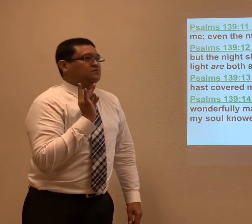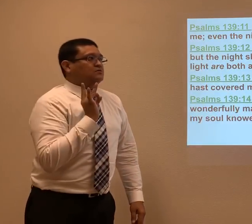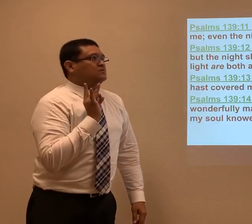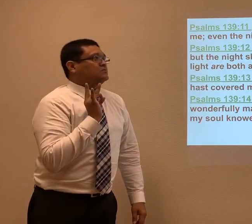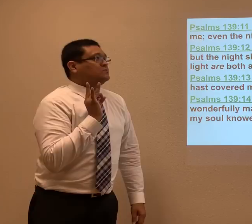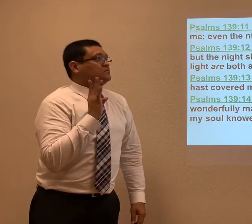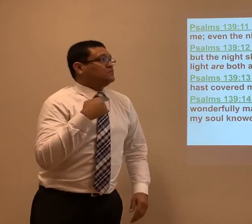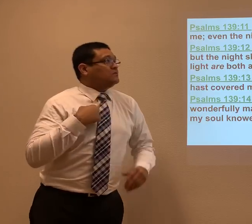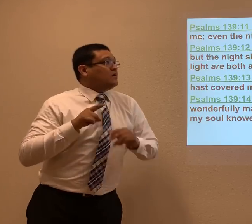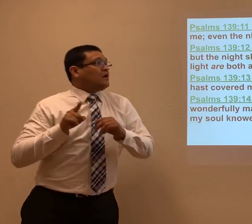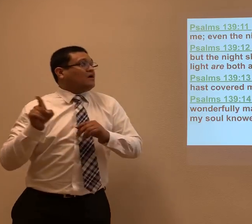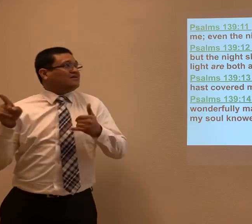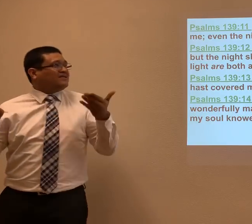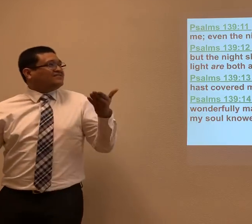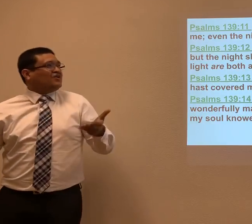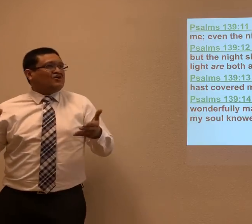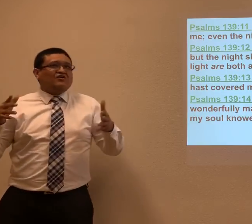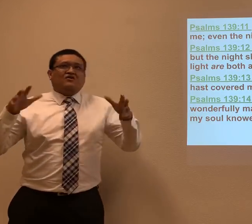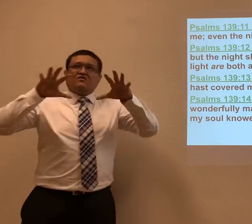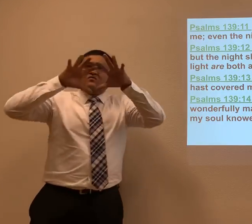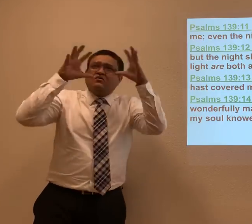For marvelous are thy works.